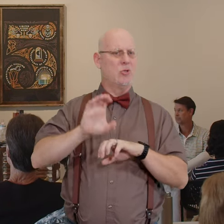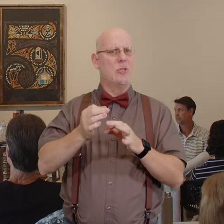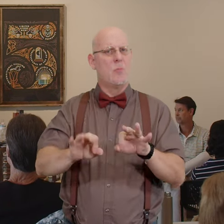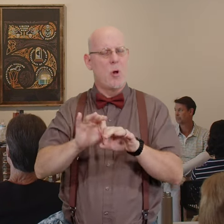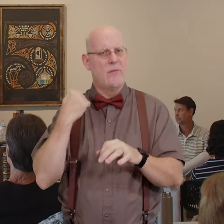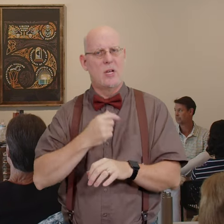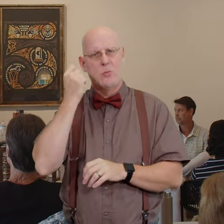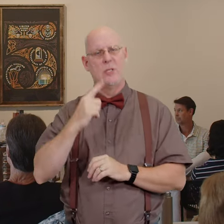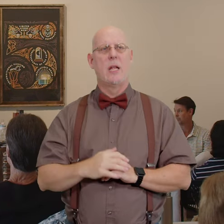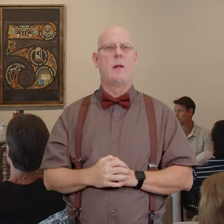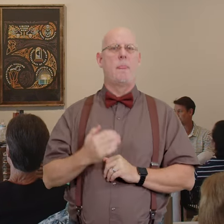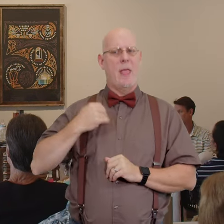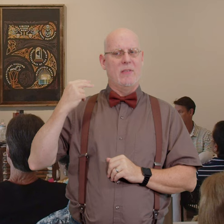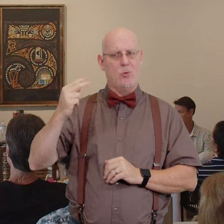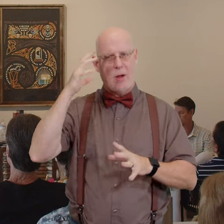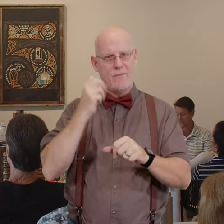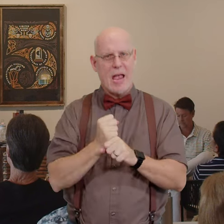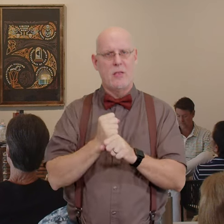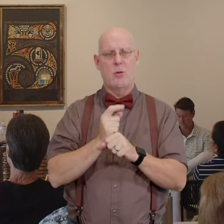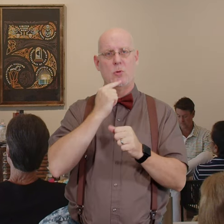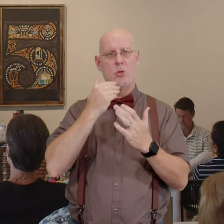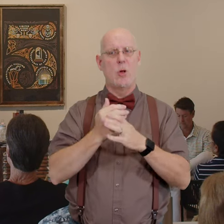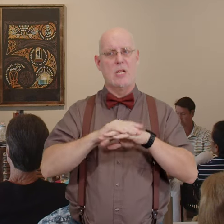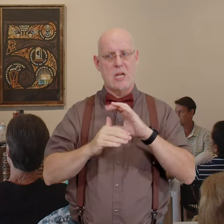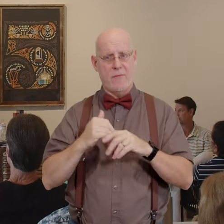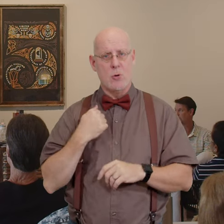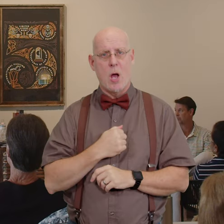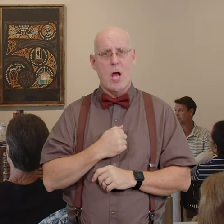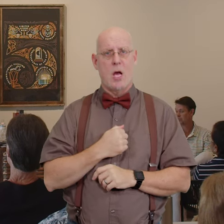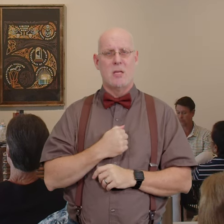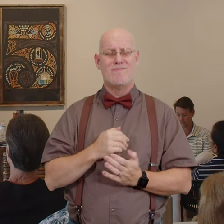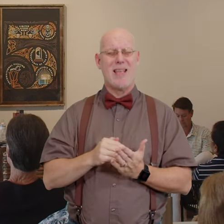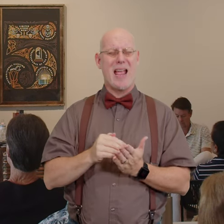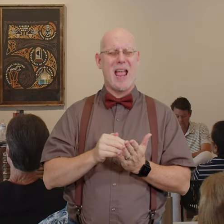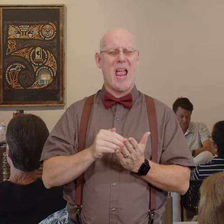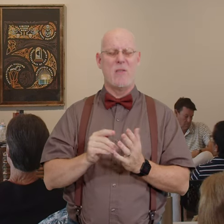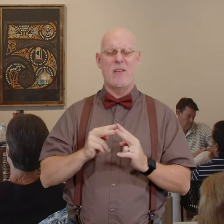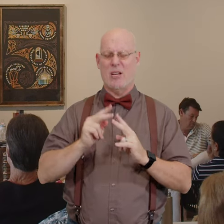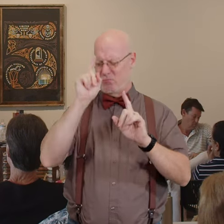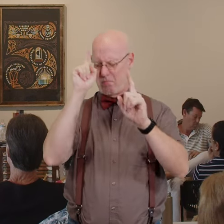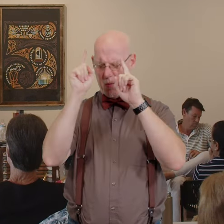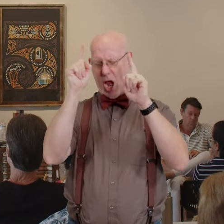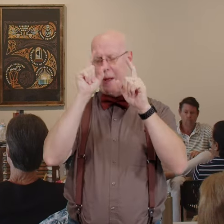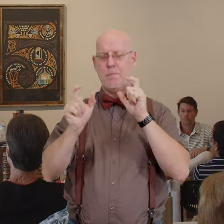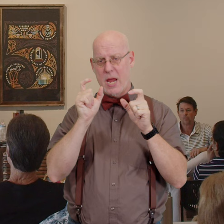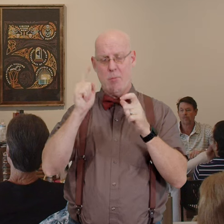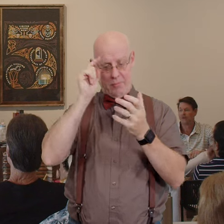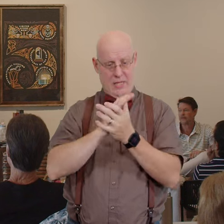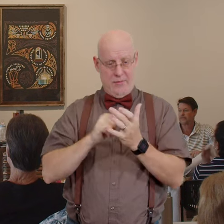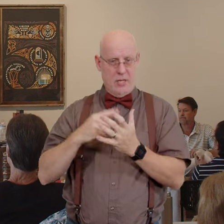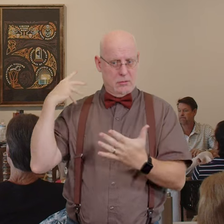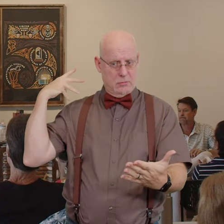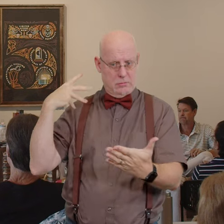of the church is important for us to understand. We have a historic faith. That's actually a really good comfort to us, that millions of very intellectual people